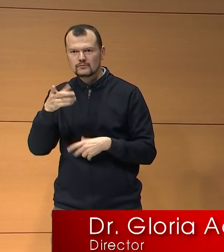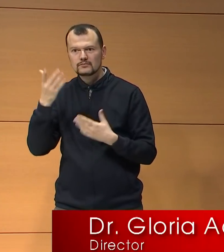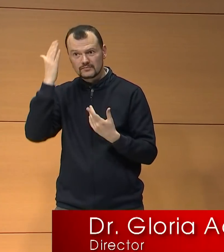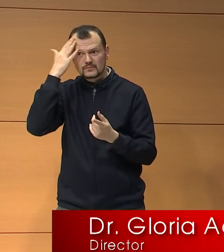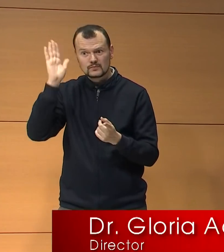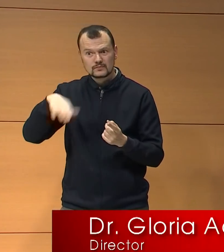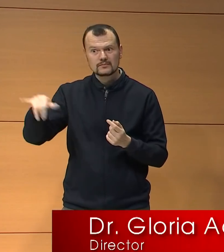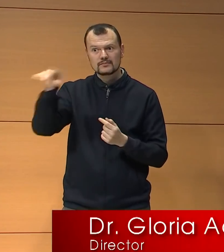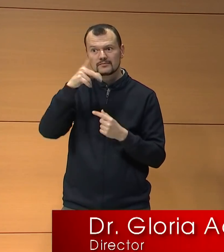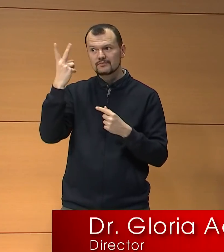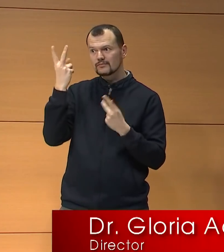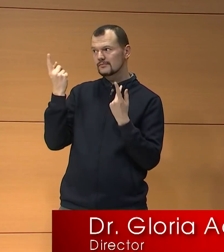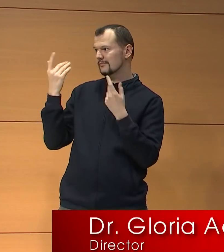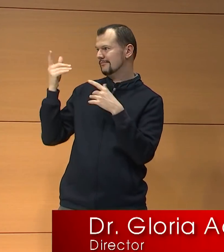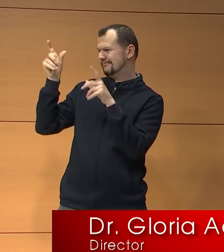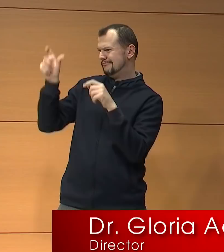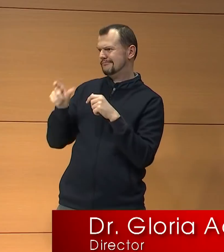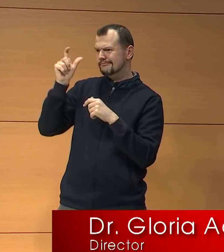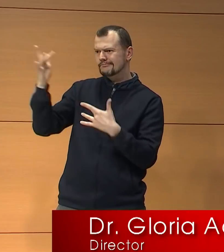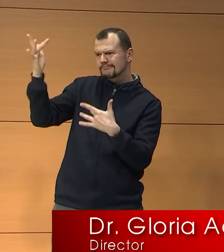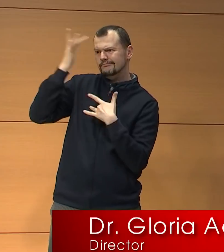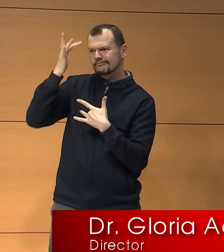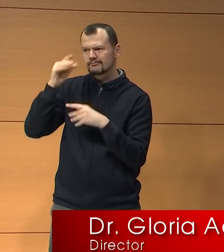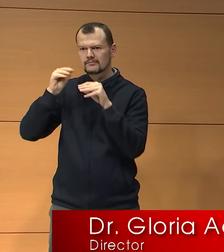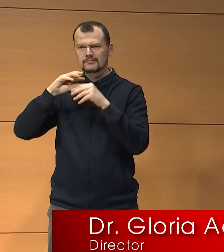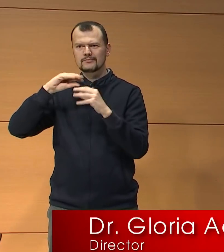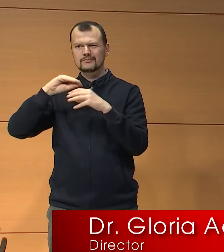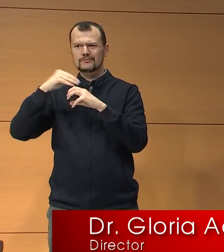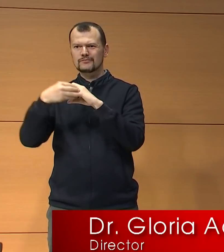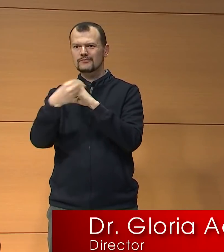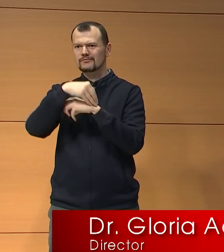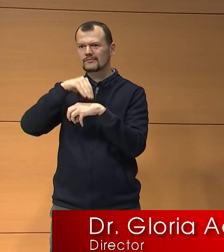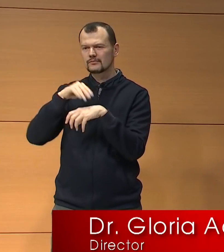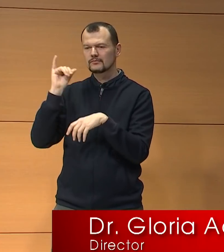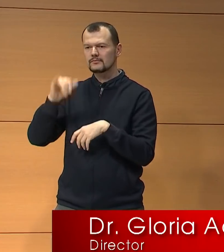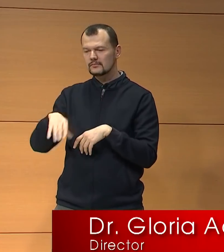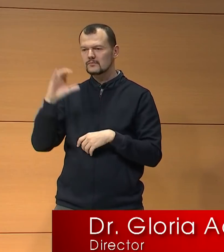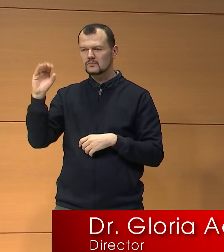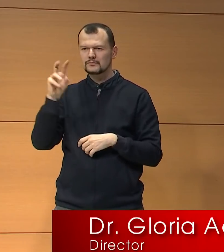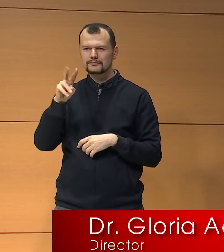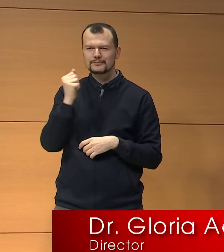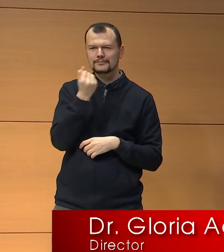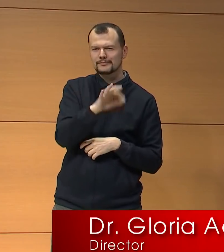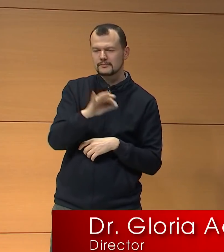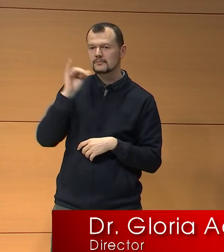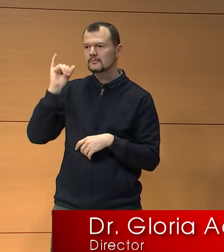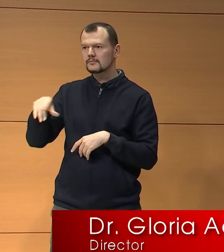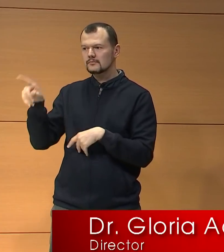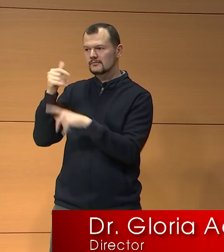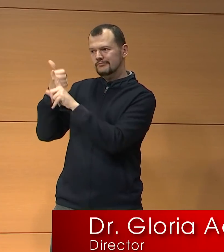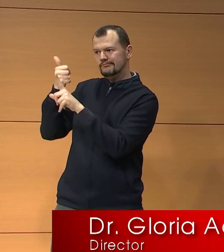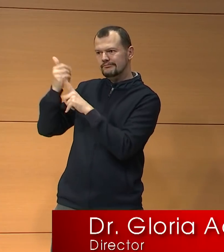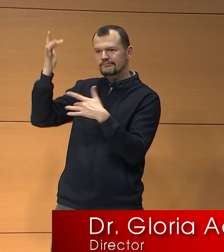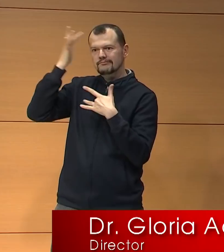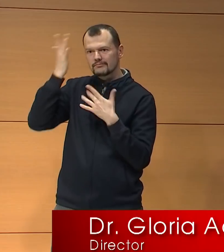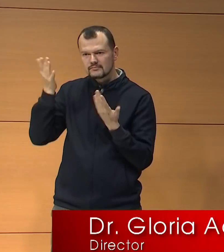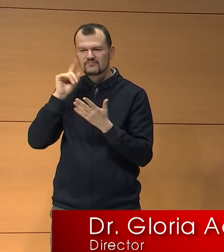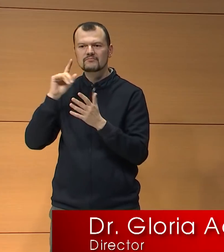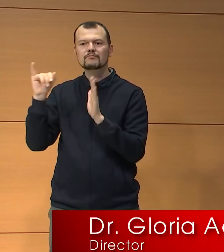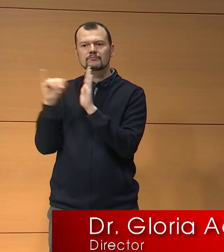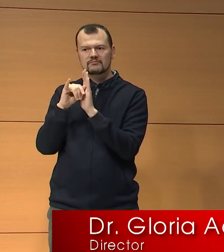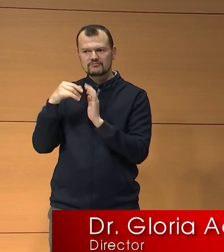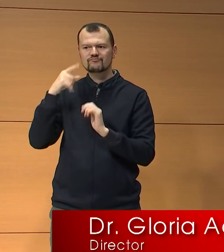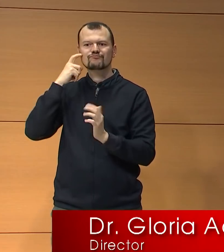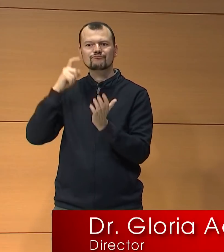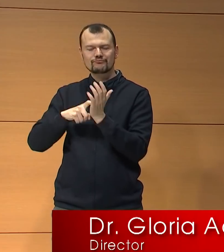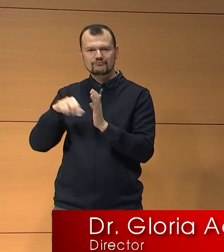novel coronavirus disease, or COVID-19, in Fairfax County were identified by the state laboratory,